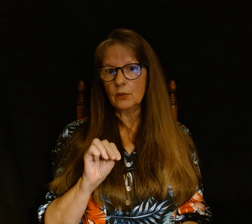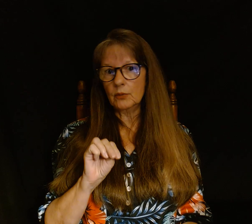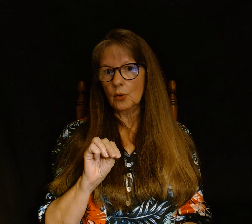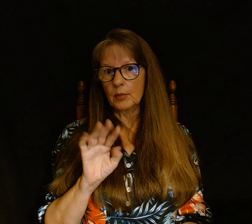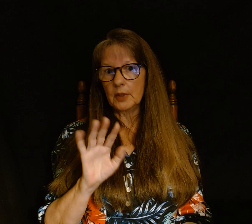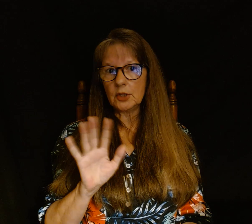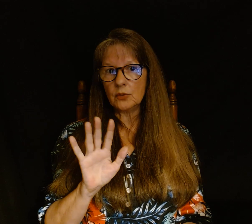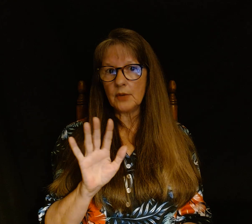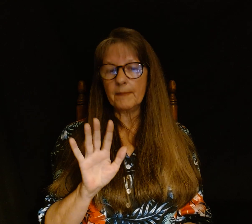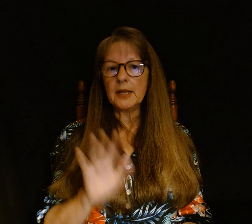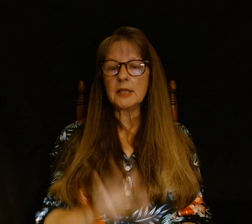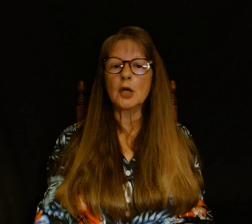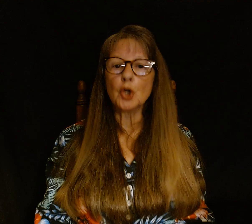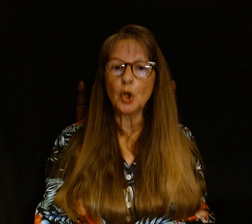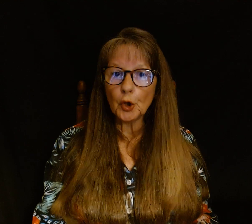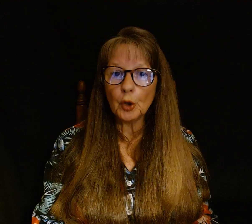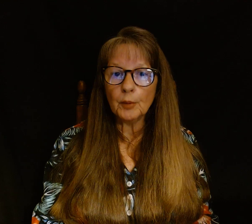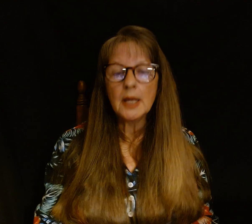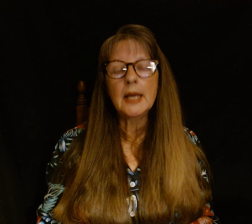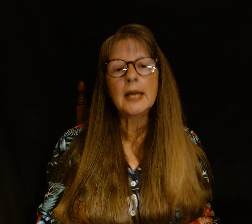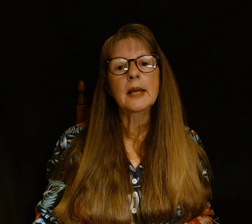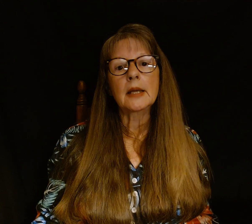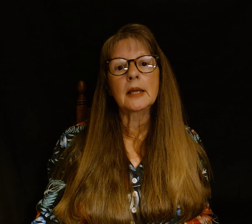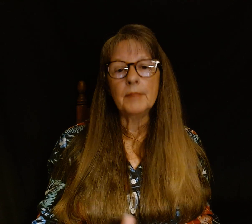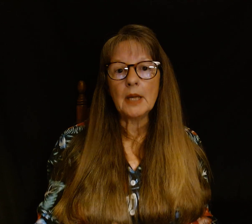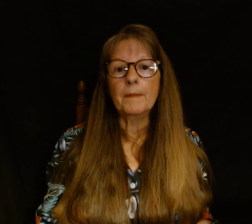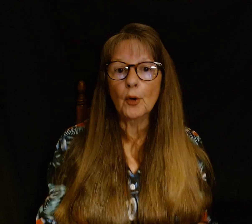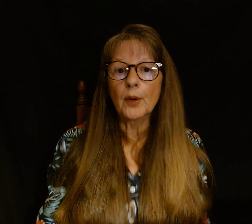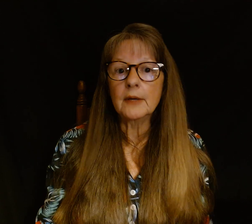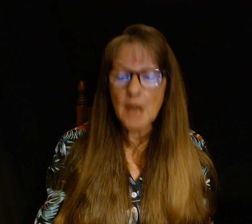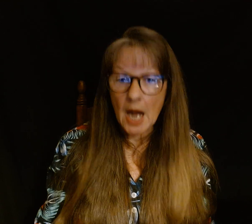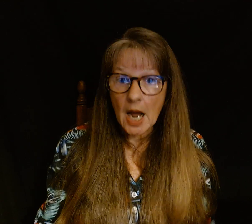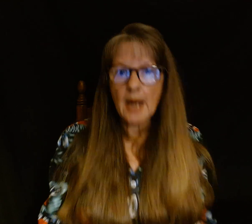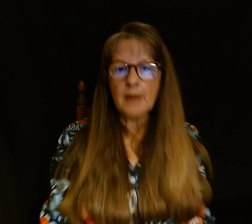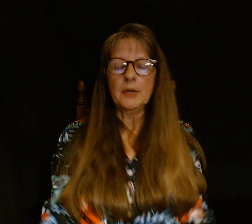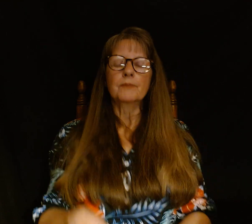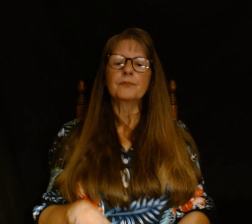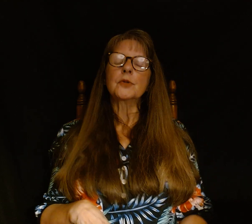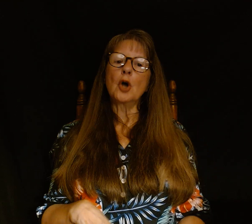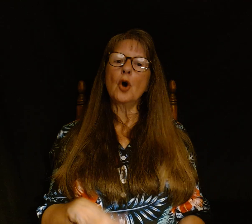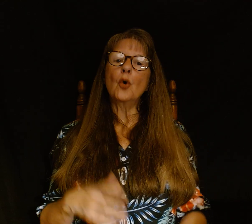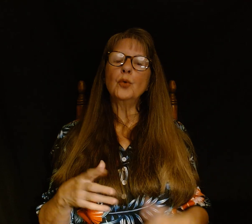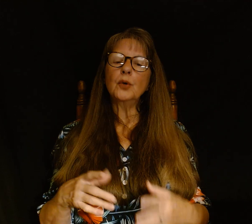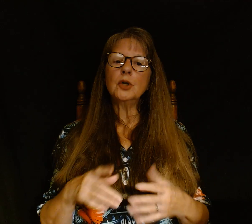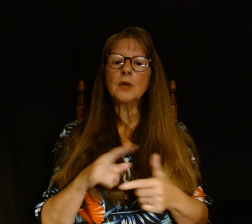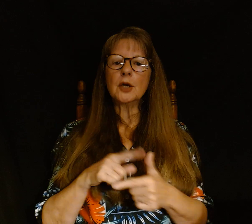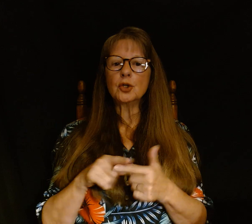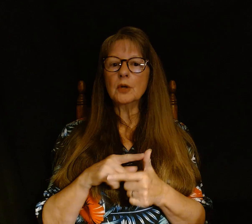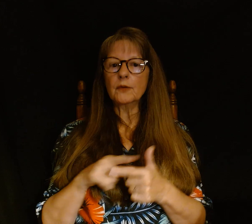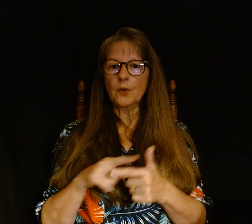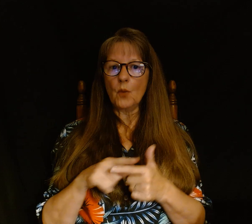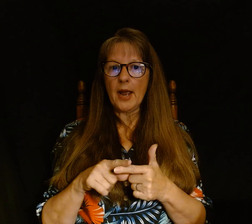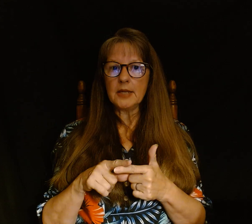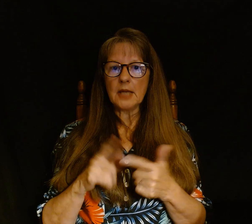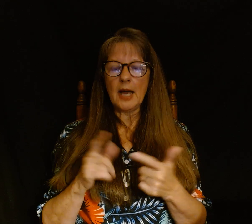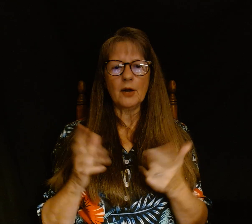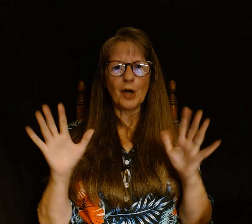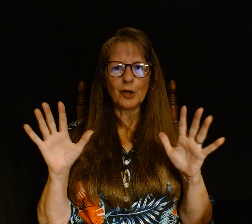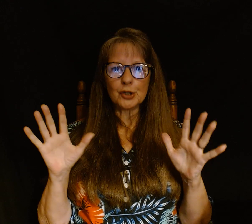we don't normally do that. But a term can be a period of time. So you can do that two different ways. I know y'all just going,